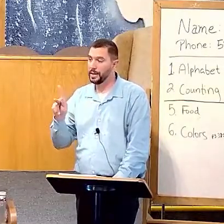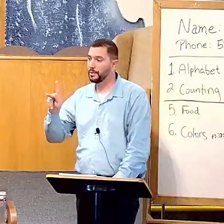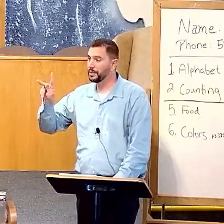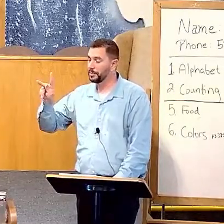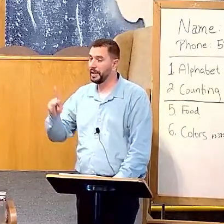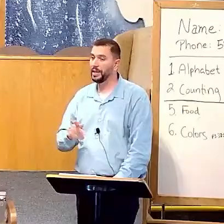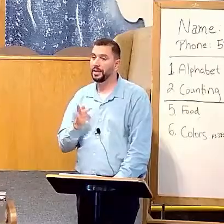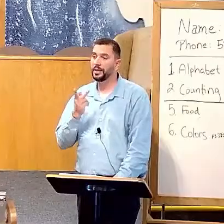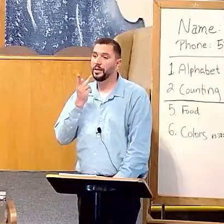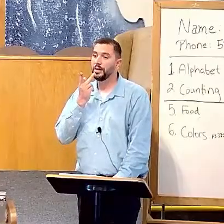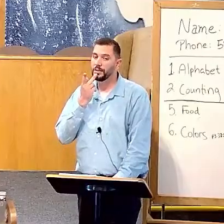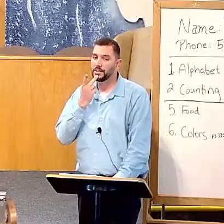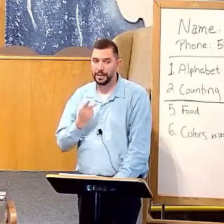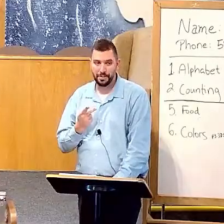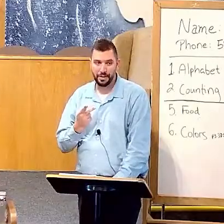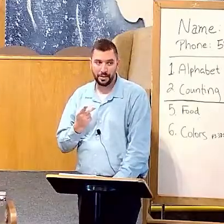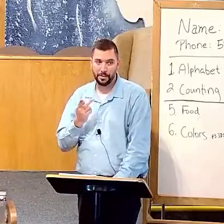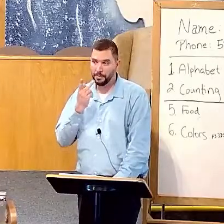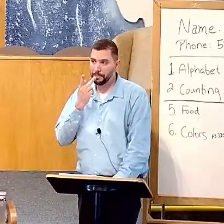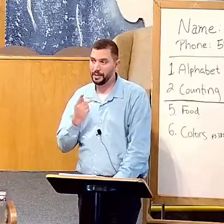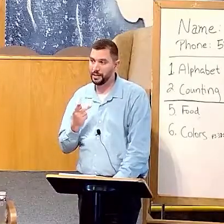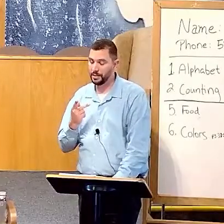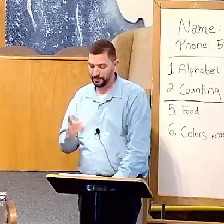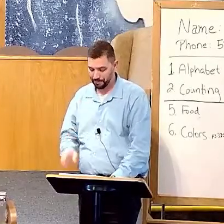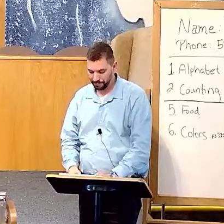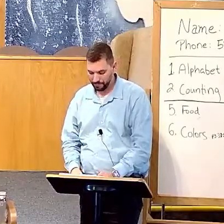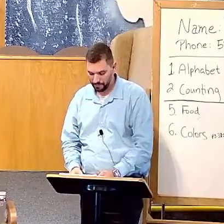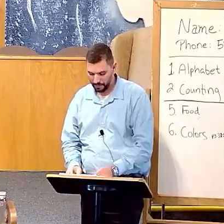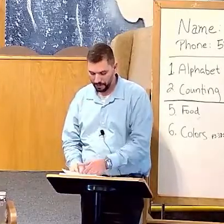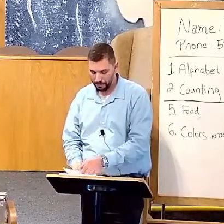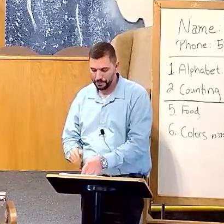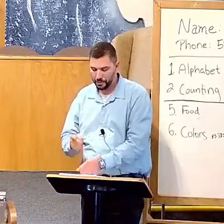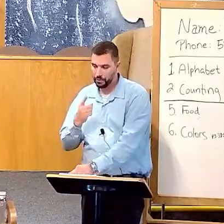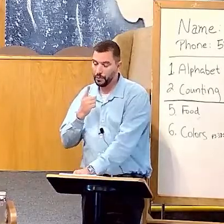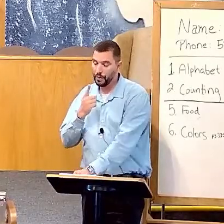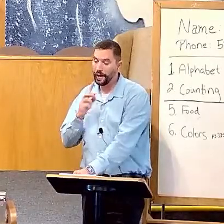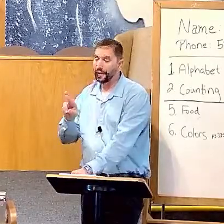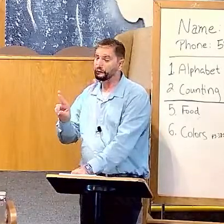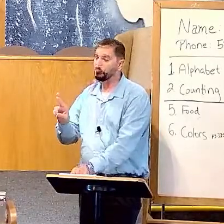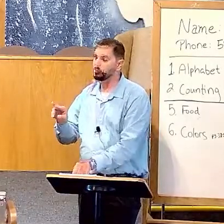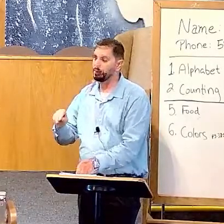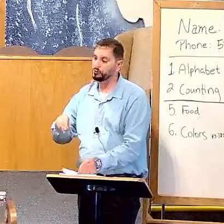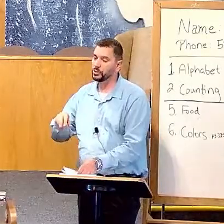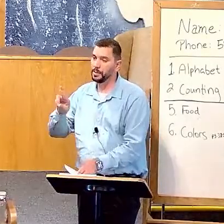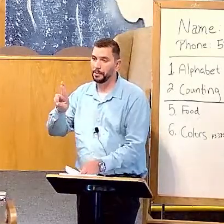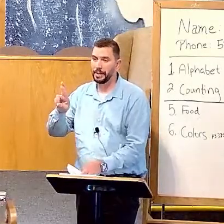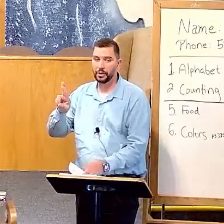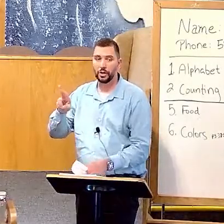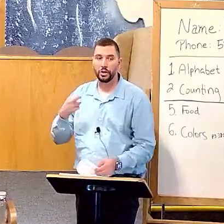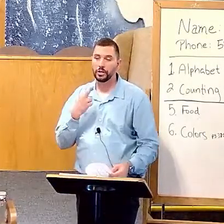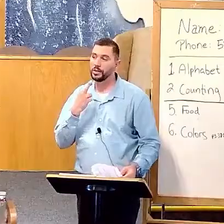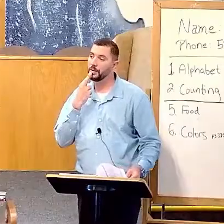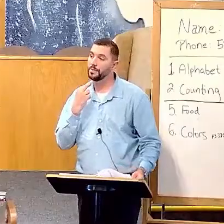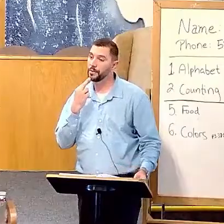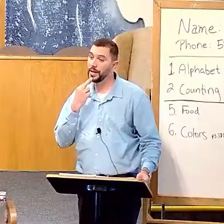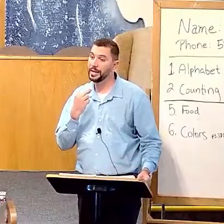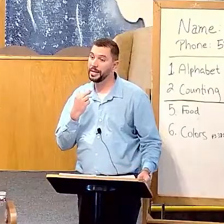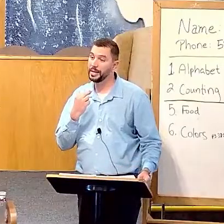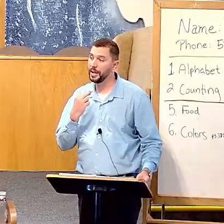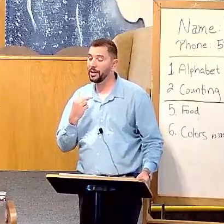the P, same thing. Pink. So red. Now sometimes you'll see people make an R for red. I do that